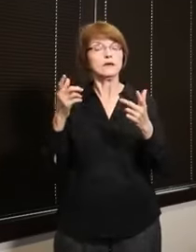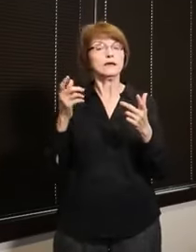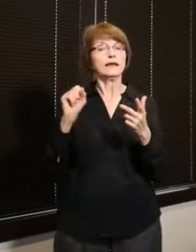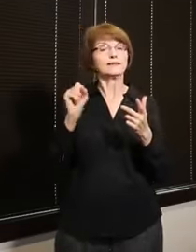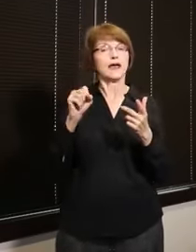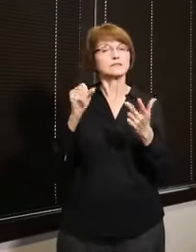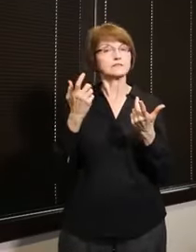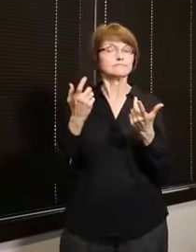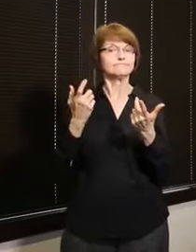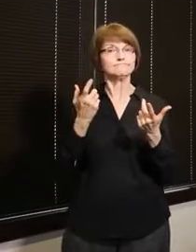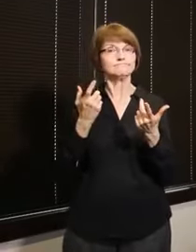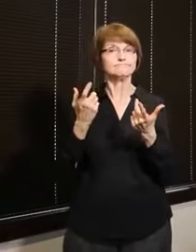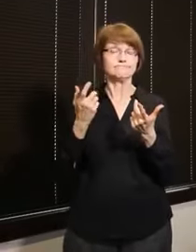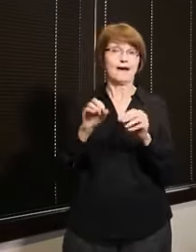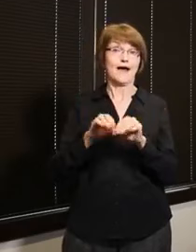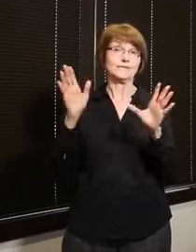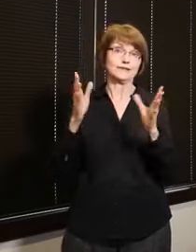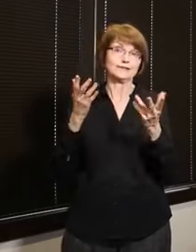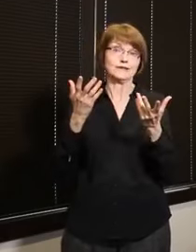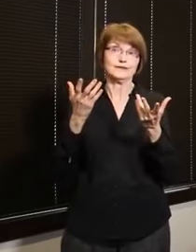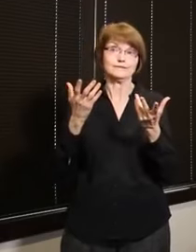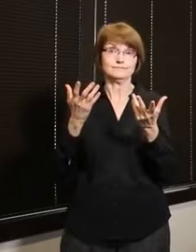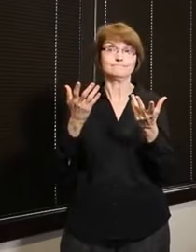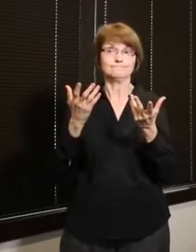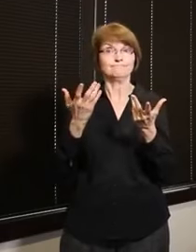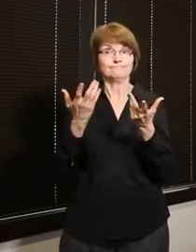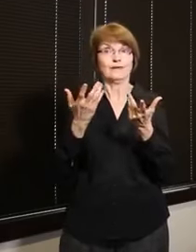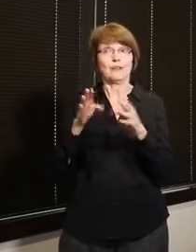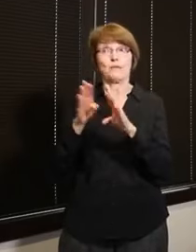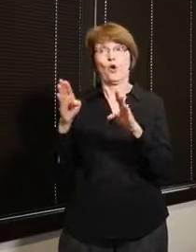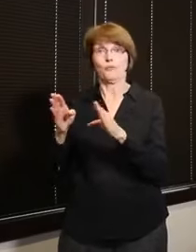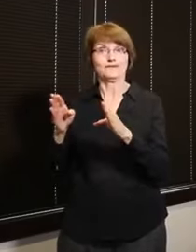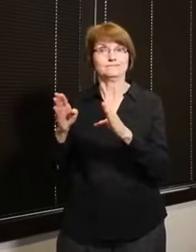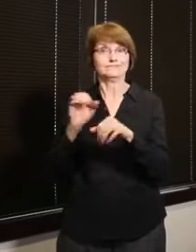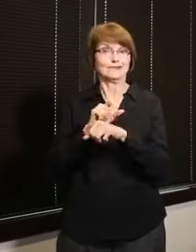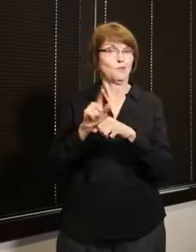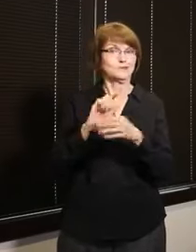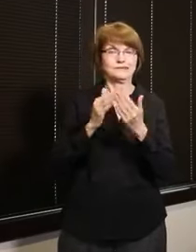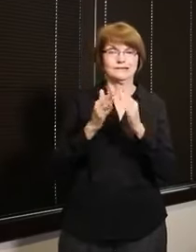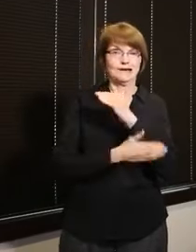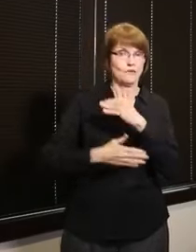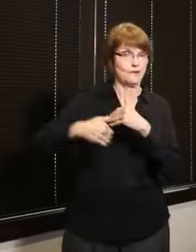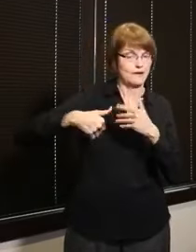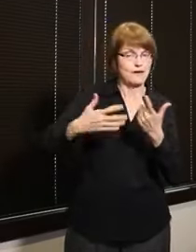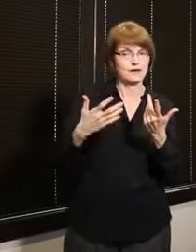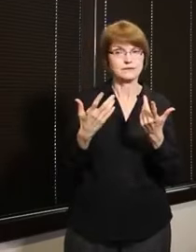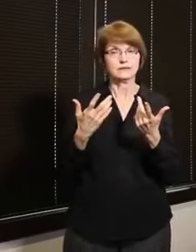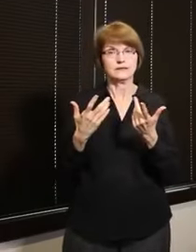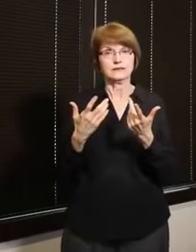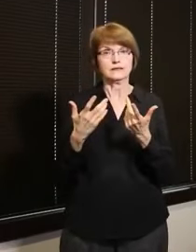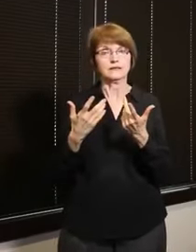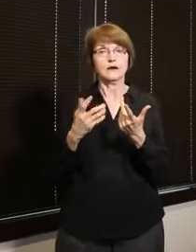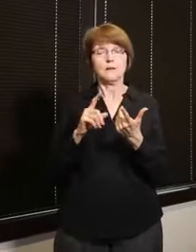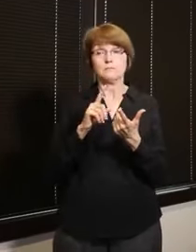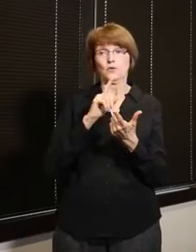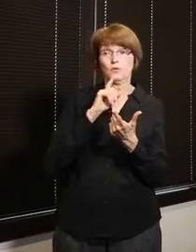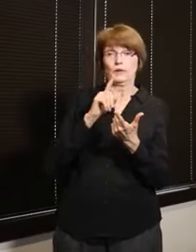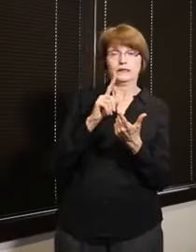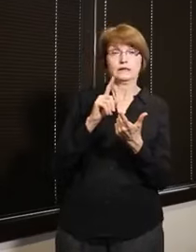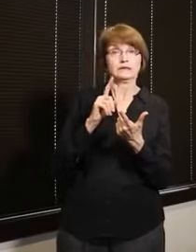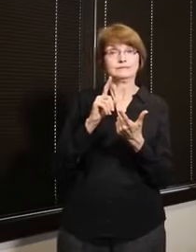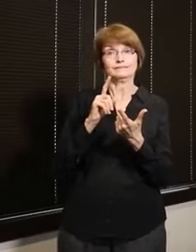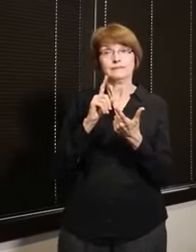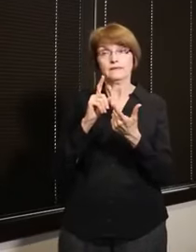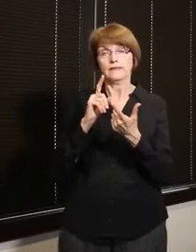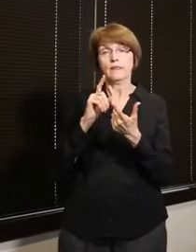open longer, well, obviously longer than St. Louis City and St. Louis County. We haven't disaggregated the hospitalization or